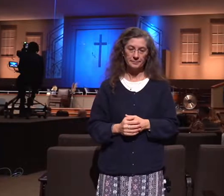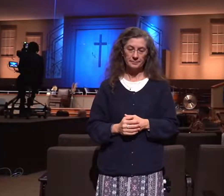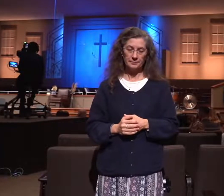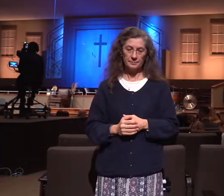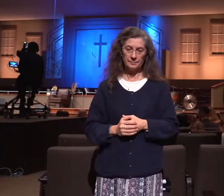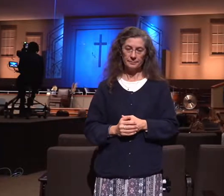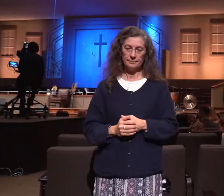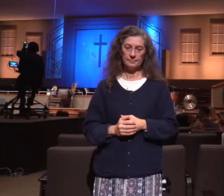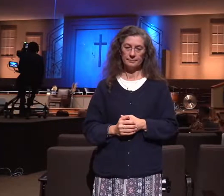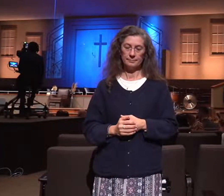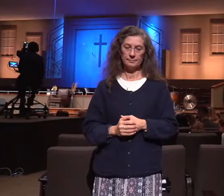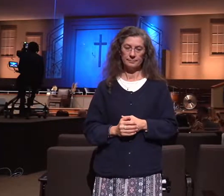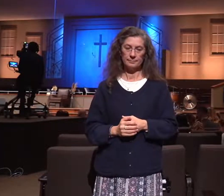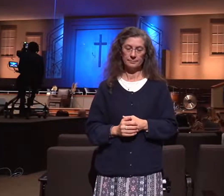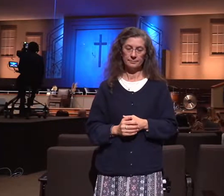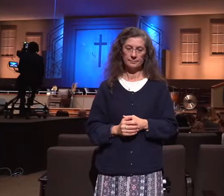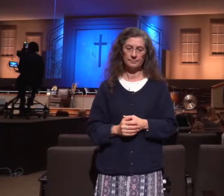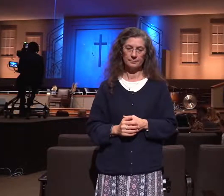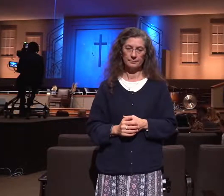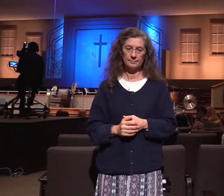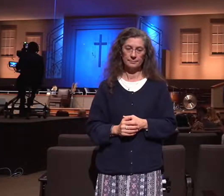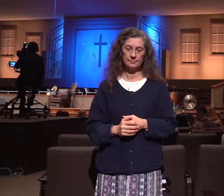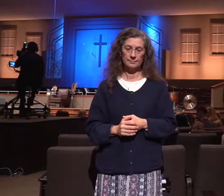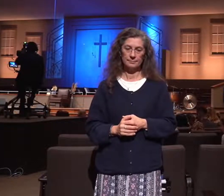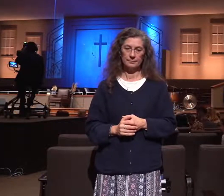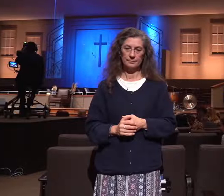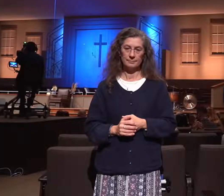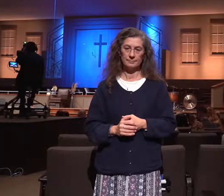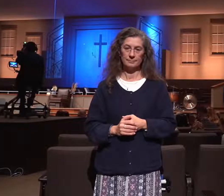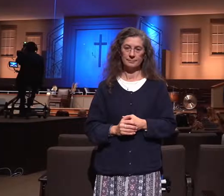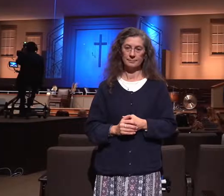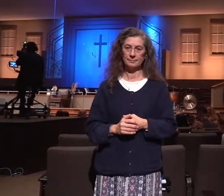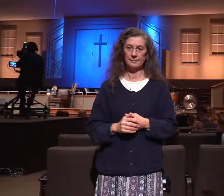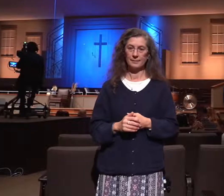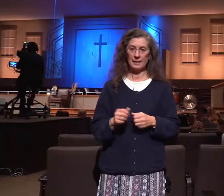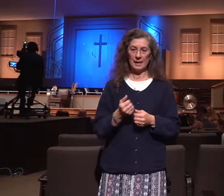Huh? By the way, it's not mine.